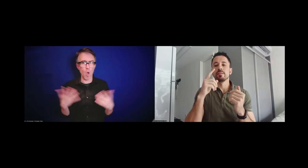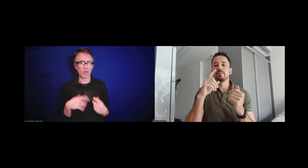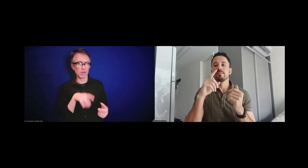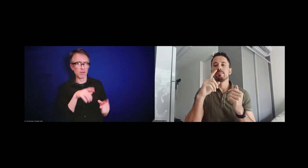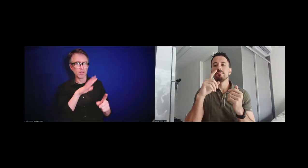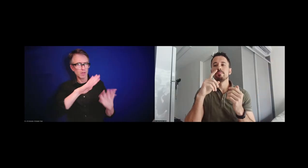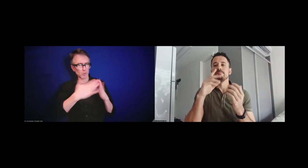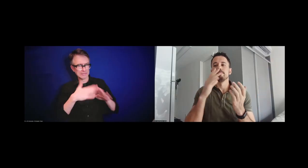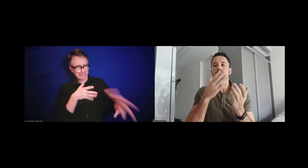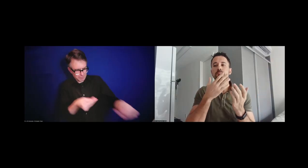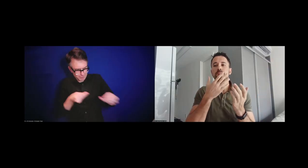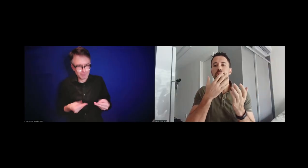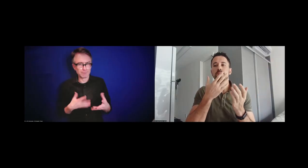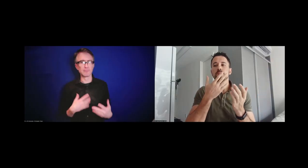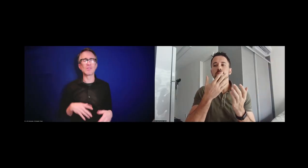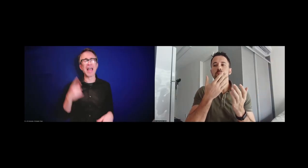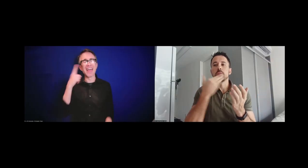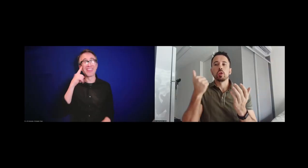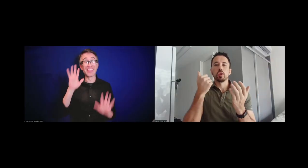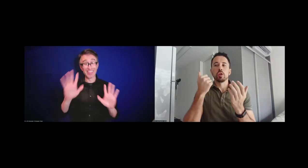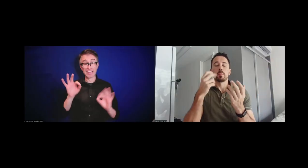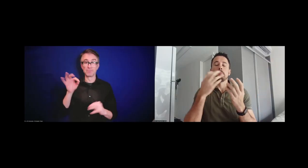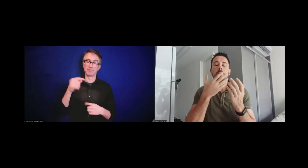government census data office.